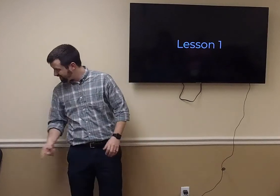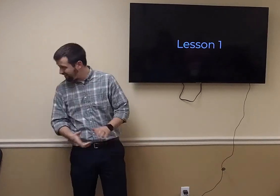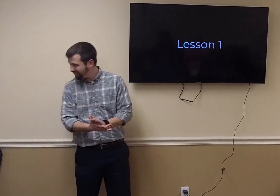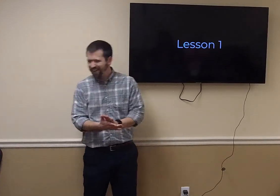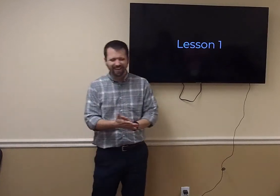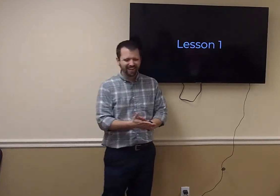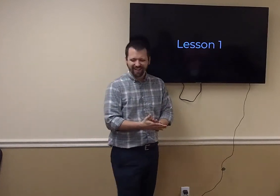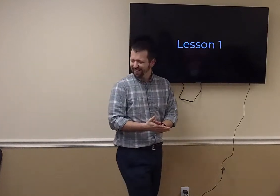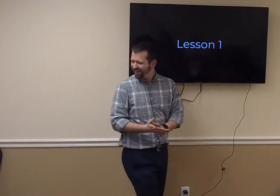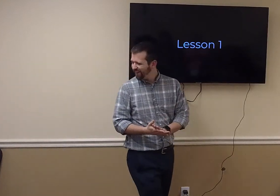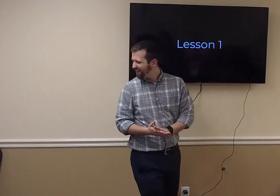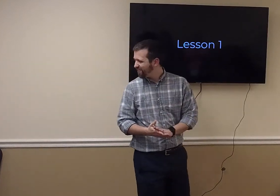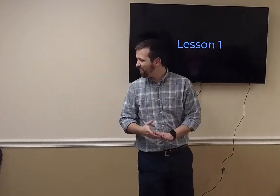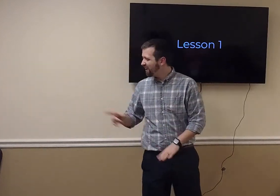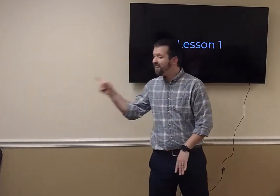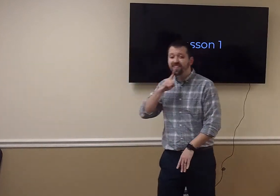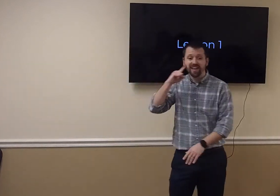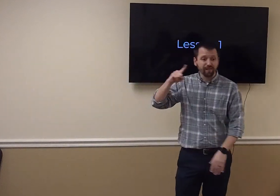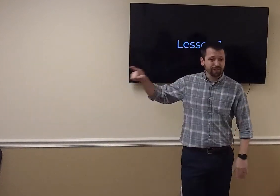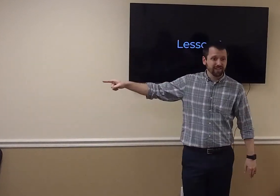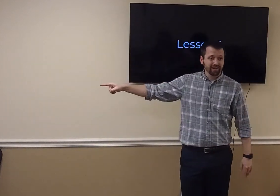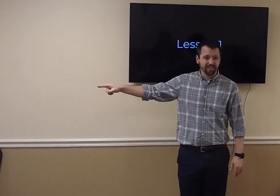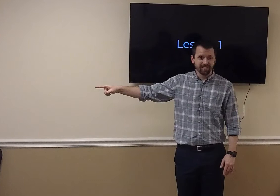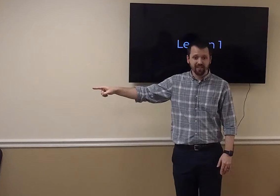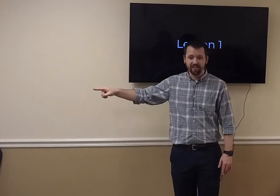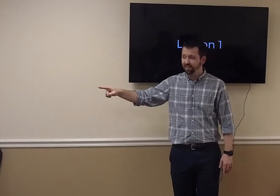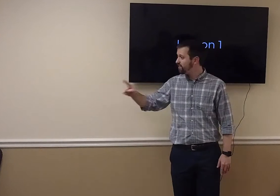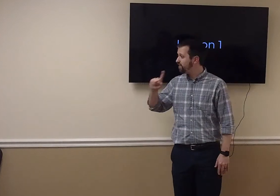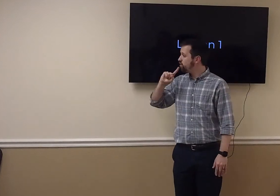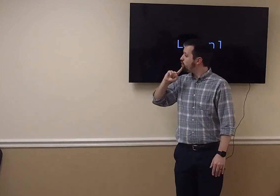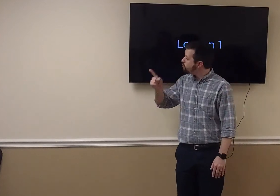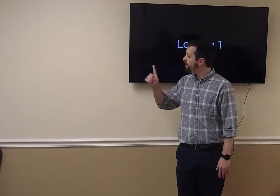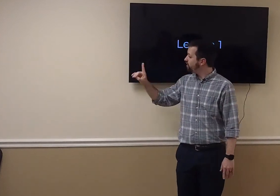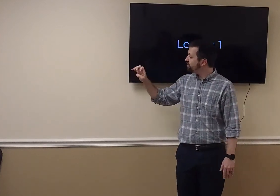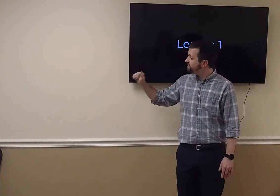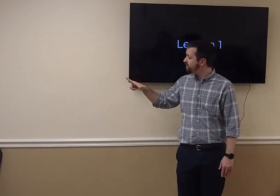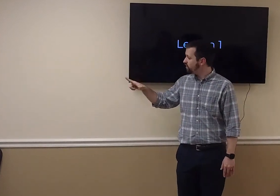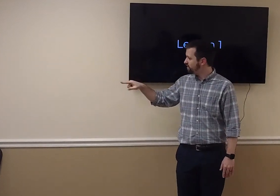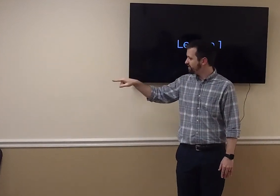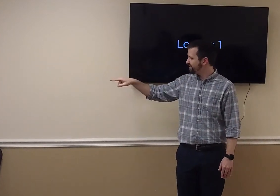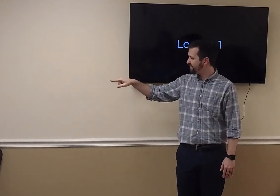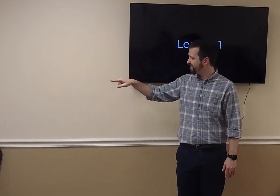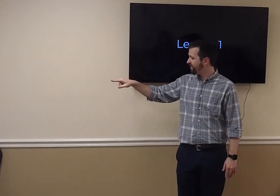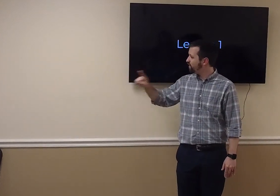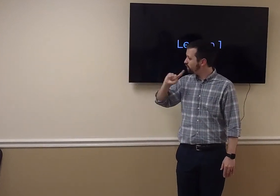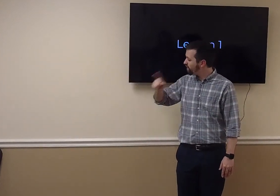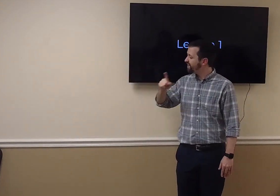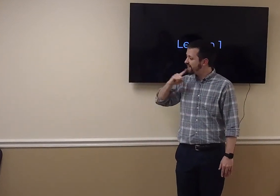so, so he is deaf. So he's the real deal. So he's deaf.